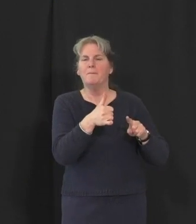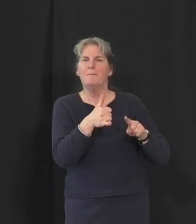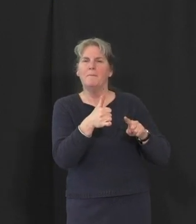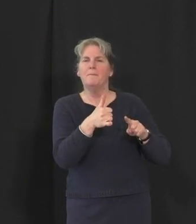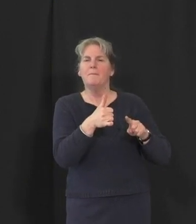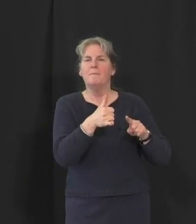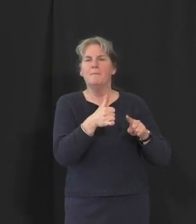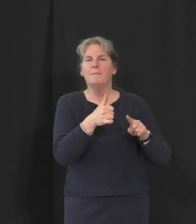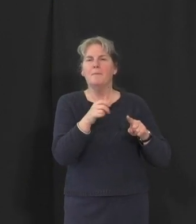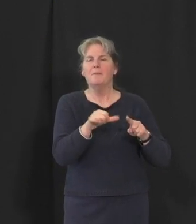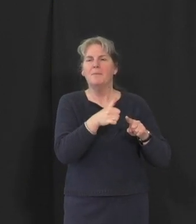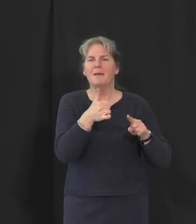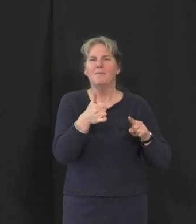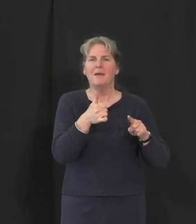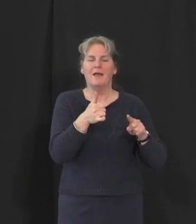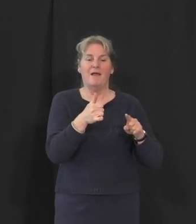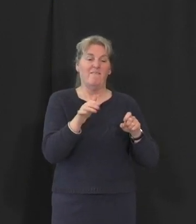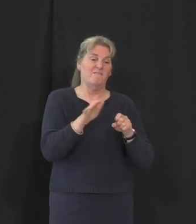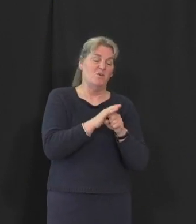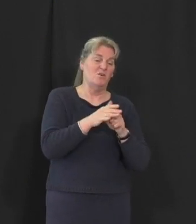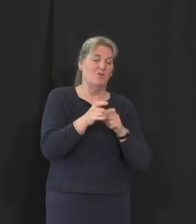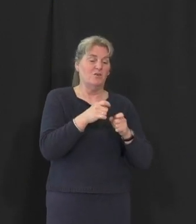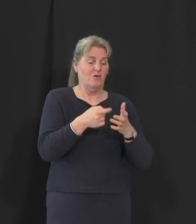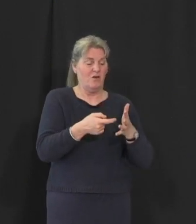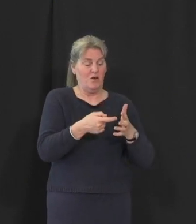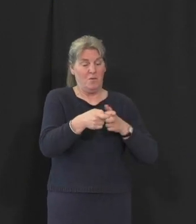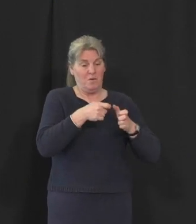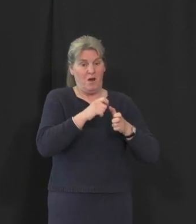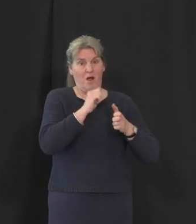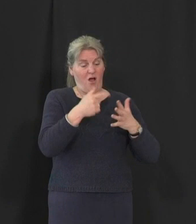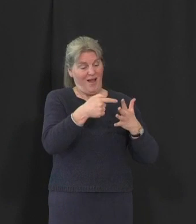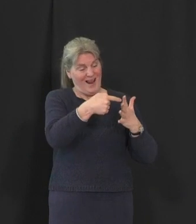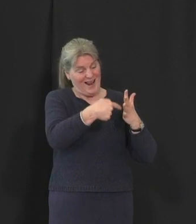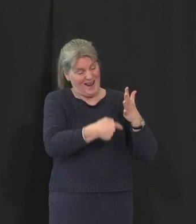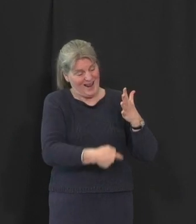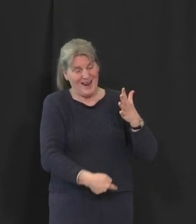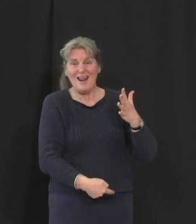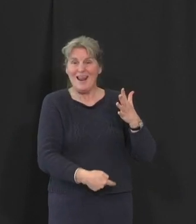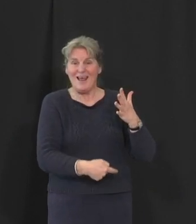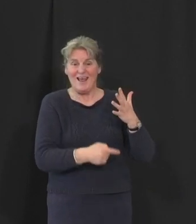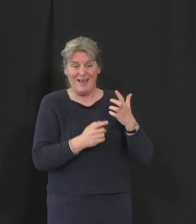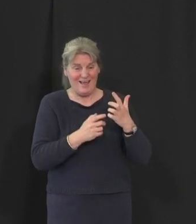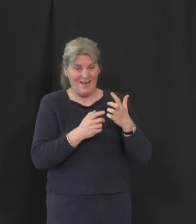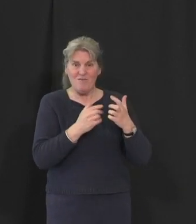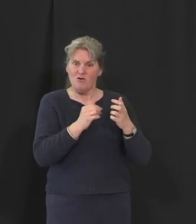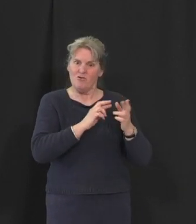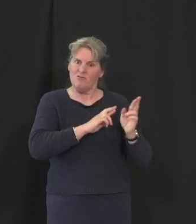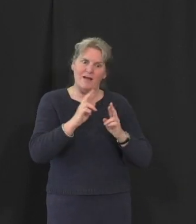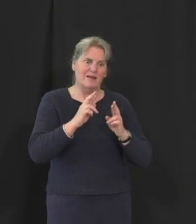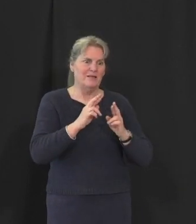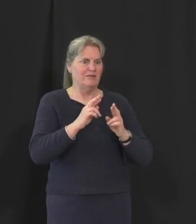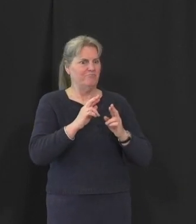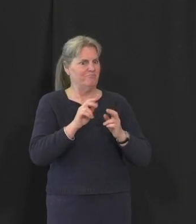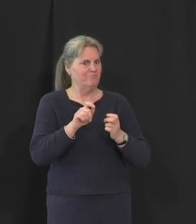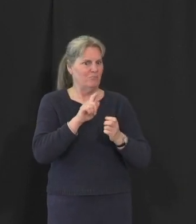level that we have kind of all the criteria addressed to the degree of preparation where we could really be confident that that's in